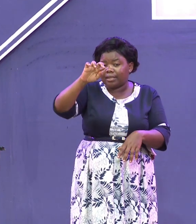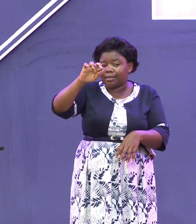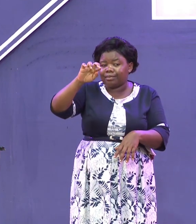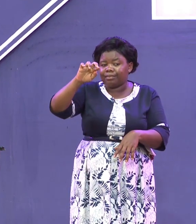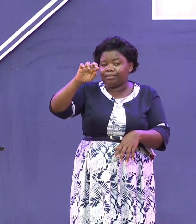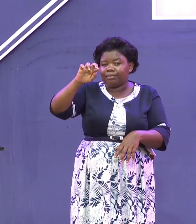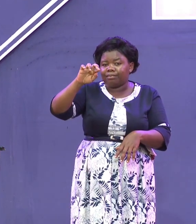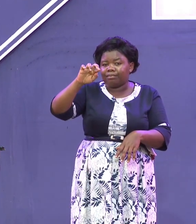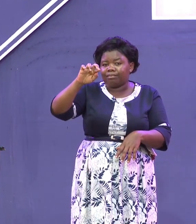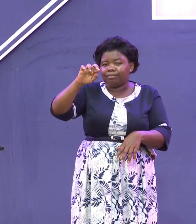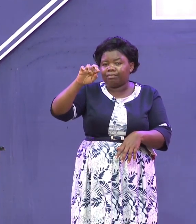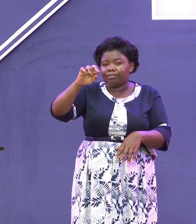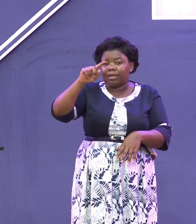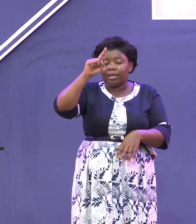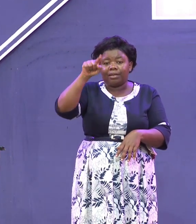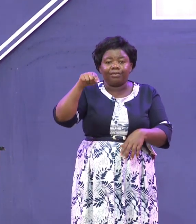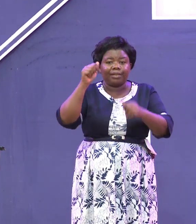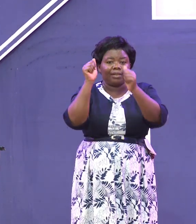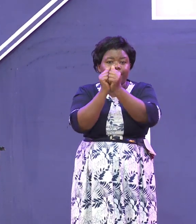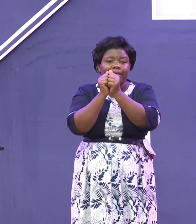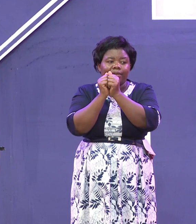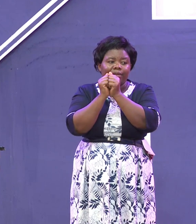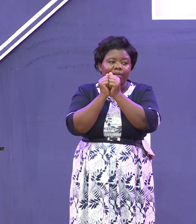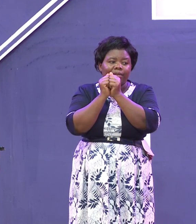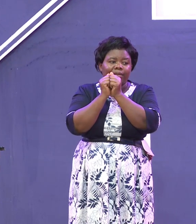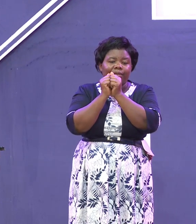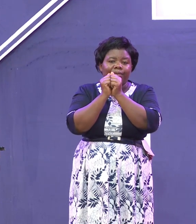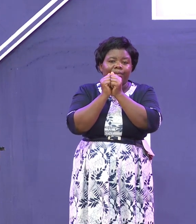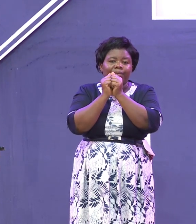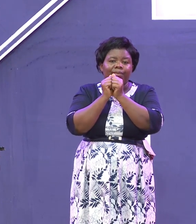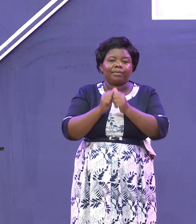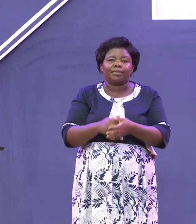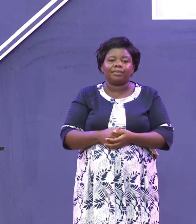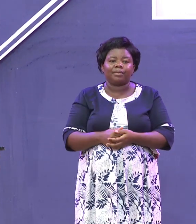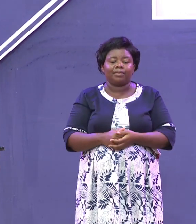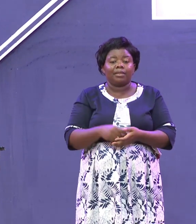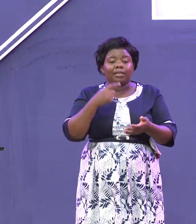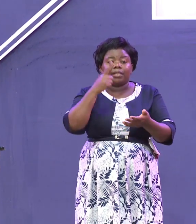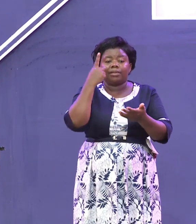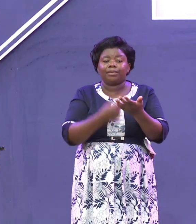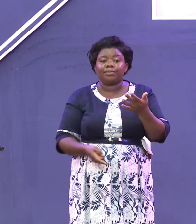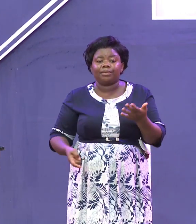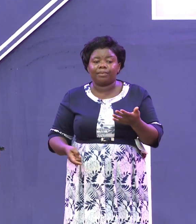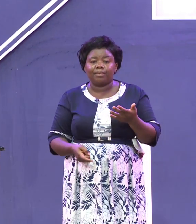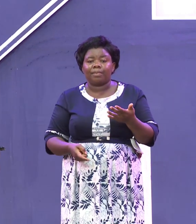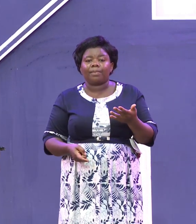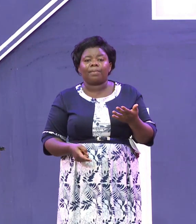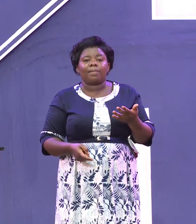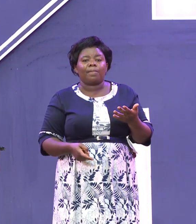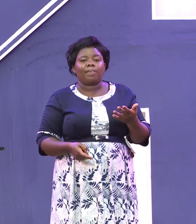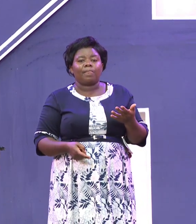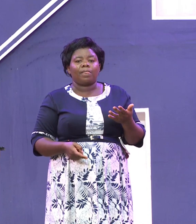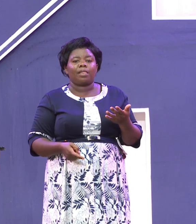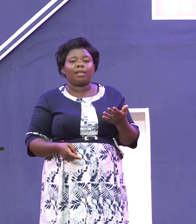chapter 8. Olunyiririrwe kumi. Proverbs chapter 18 verse 10, it says.